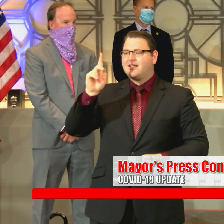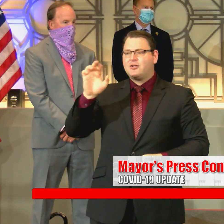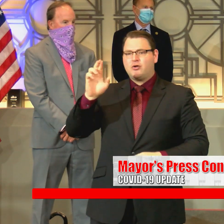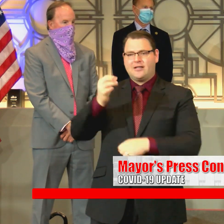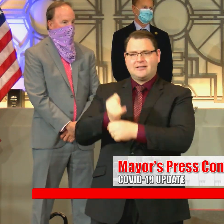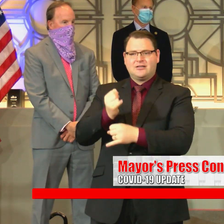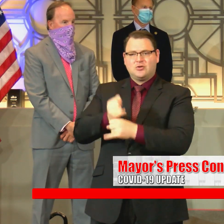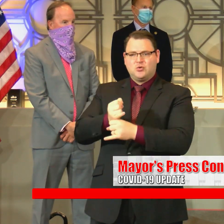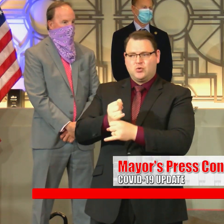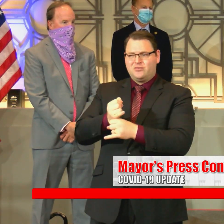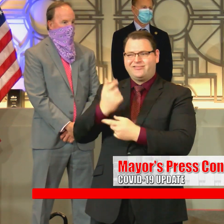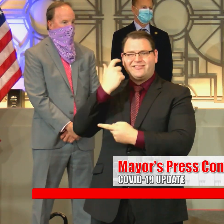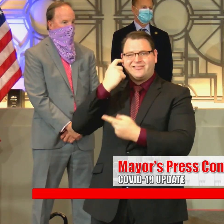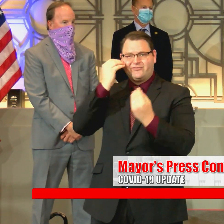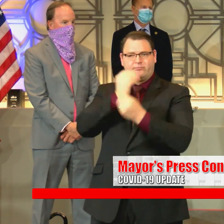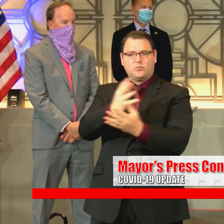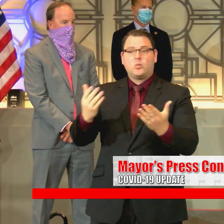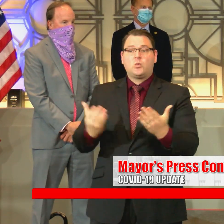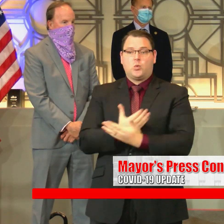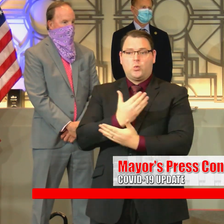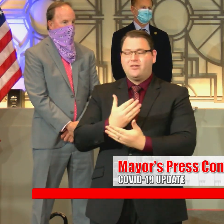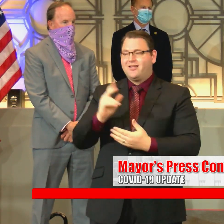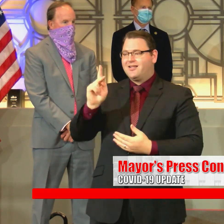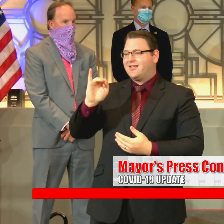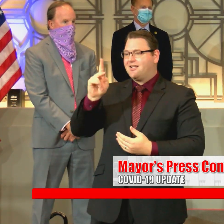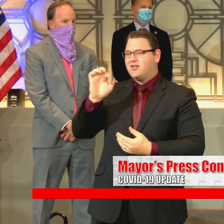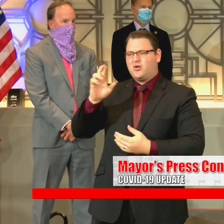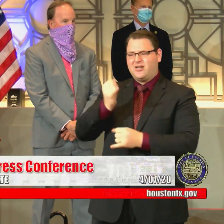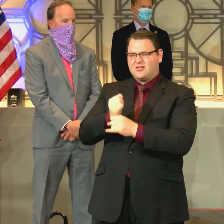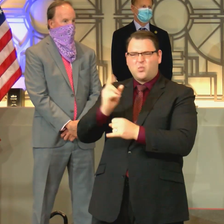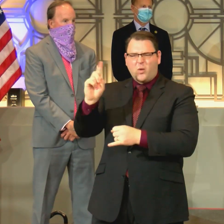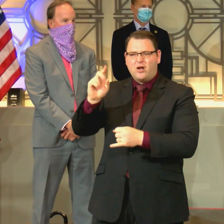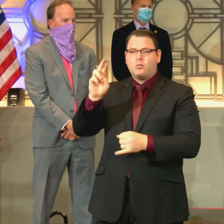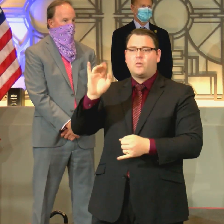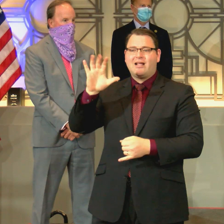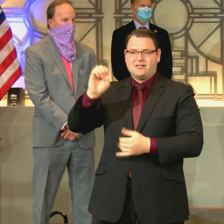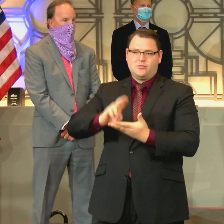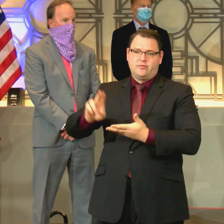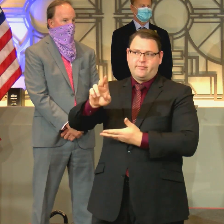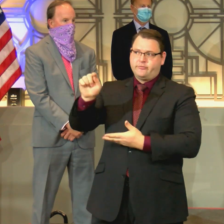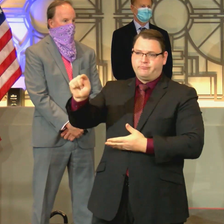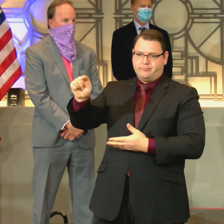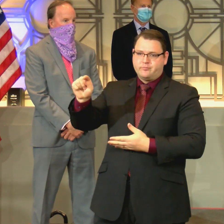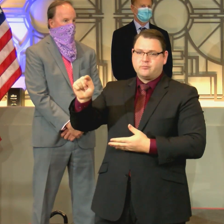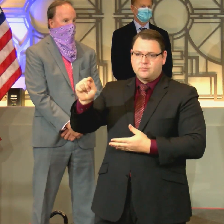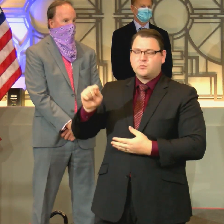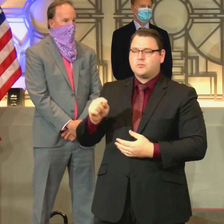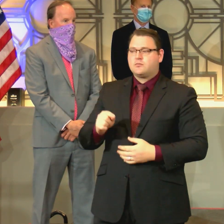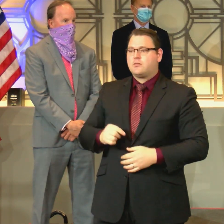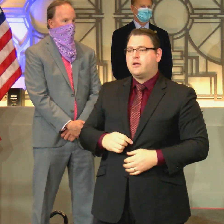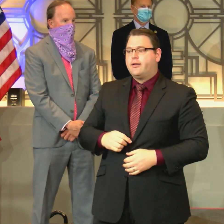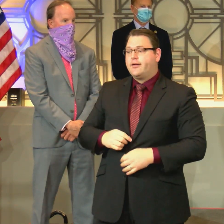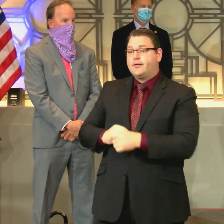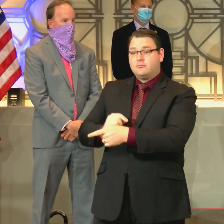positive news. This is the Kinder Institute at Rice University. Based on their study,